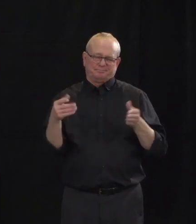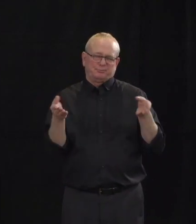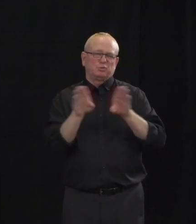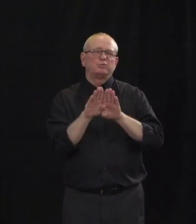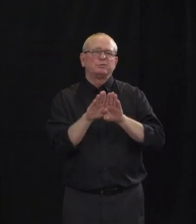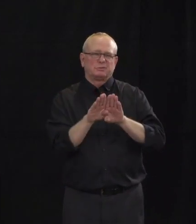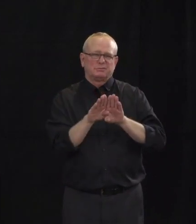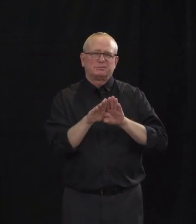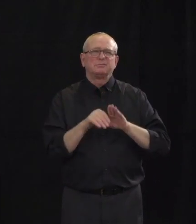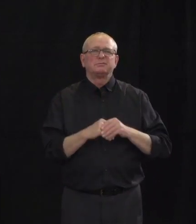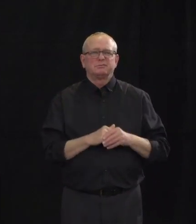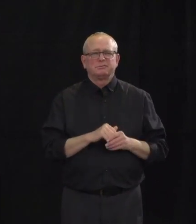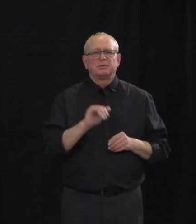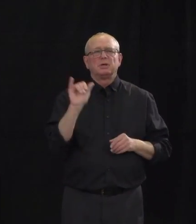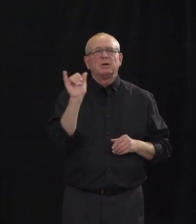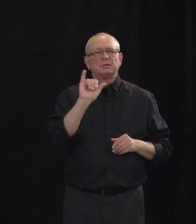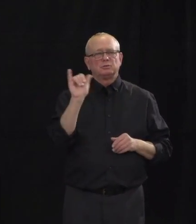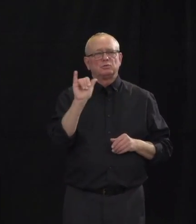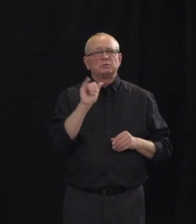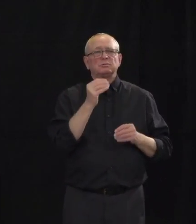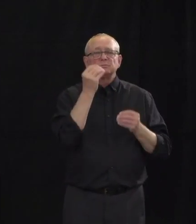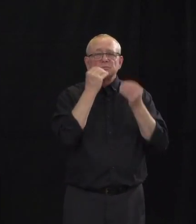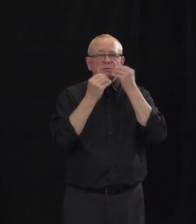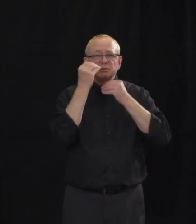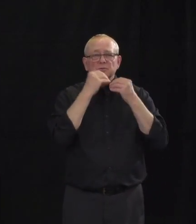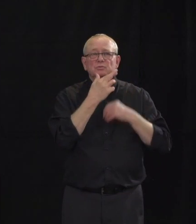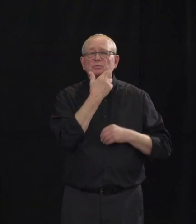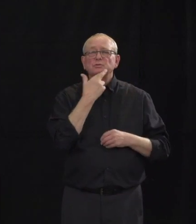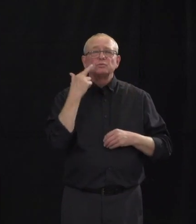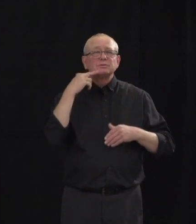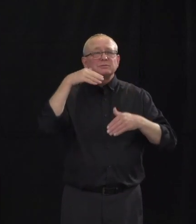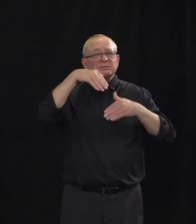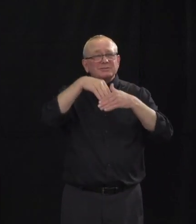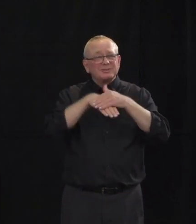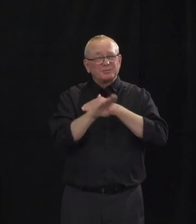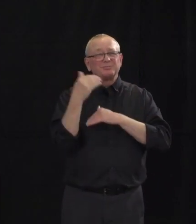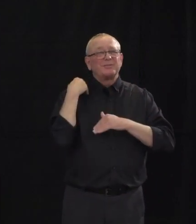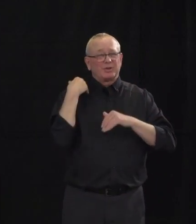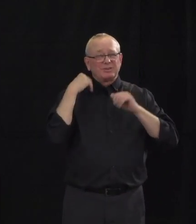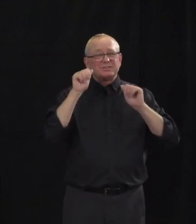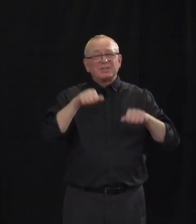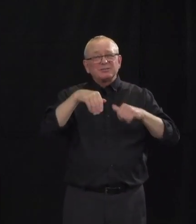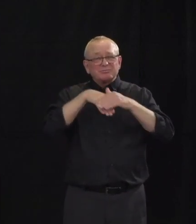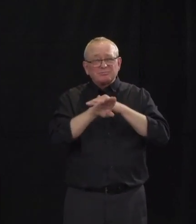service, but they can continue to offer takeout and delivery services.